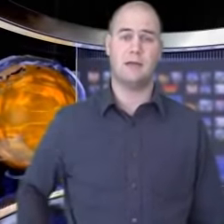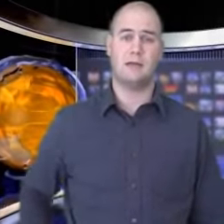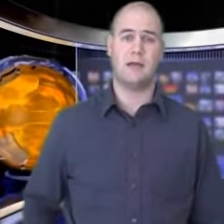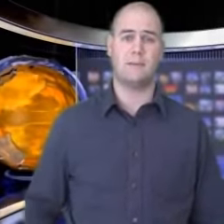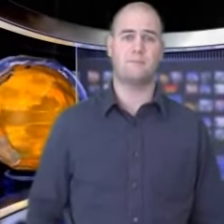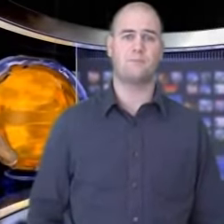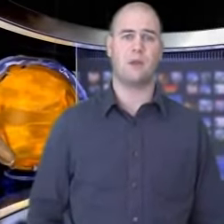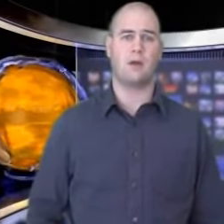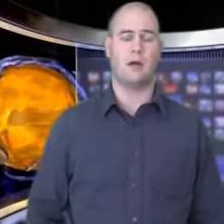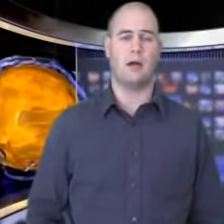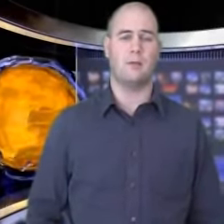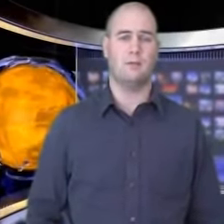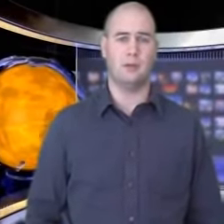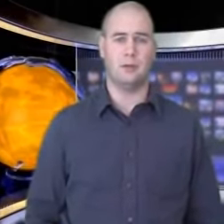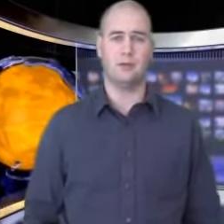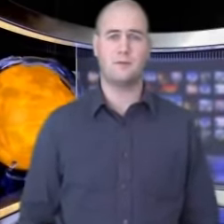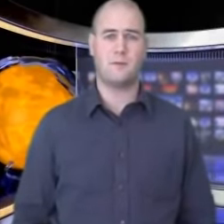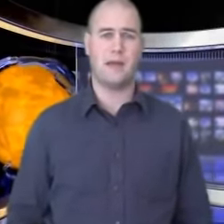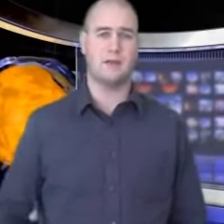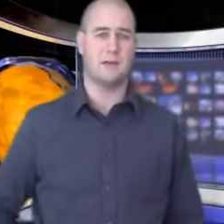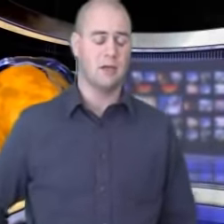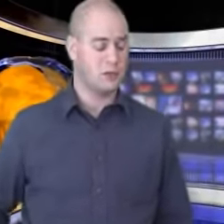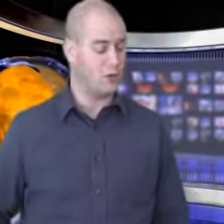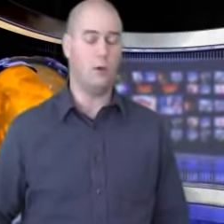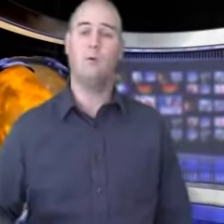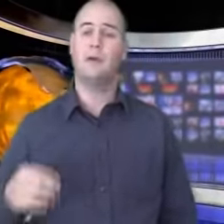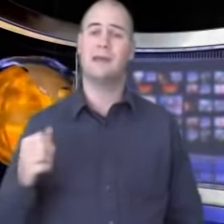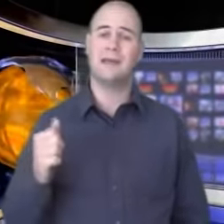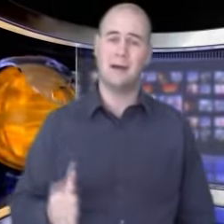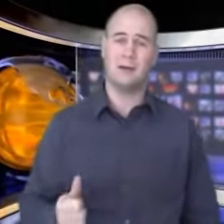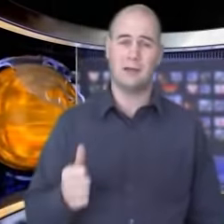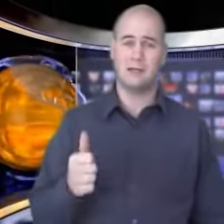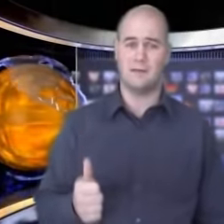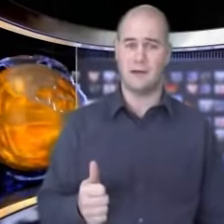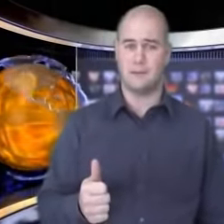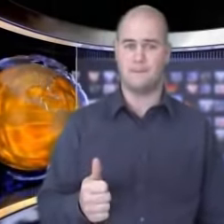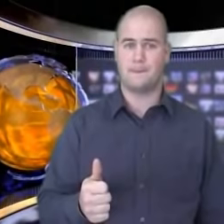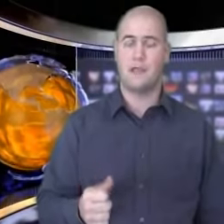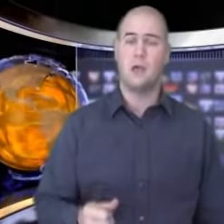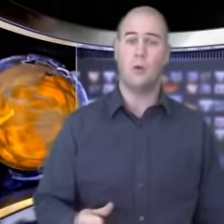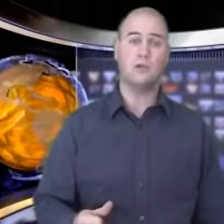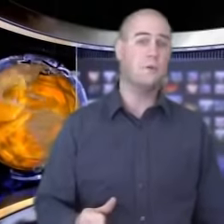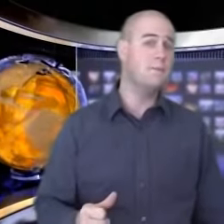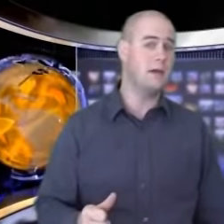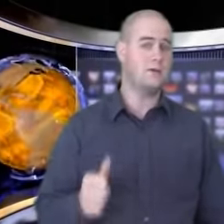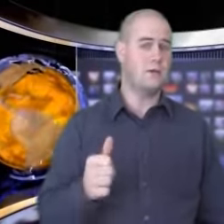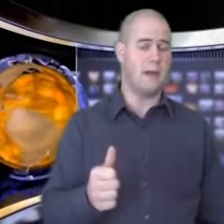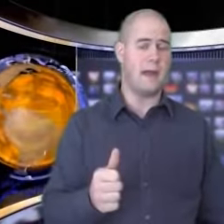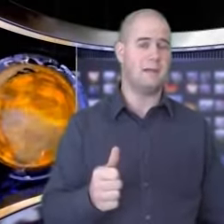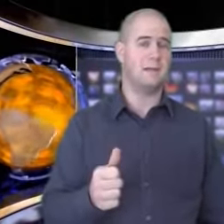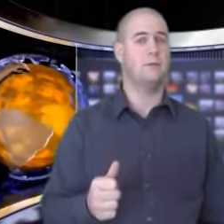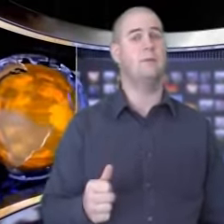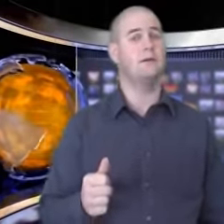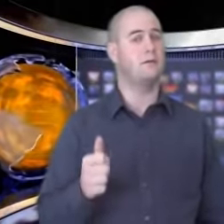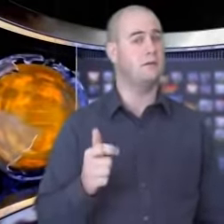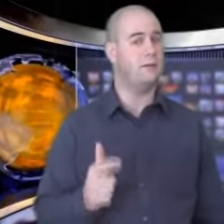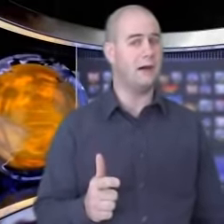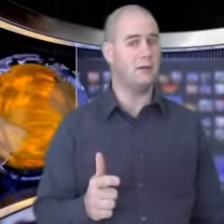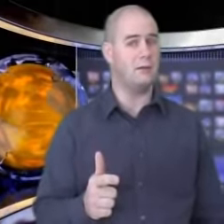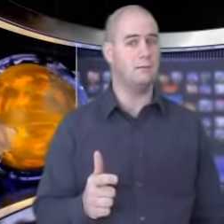up, or milliliters of space. So we can calculate its volume. Once we measure the mass and we measure the volume,